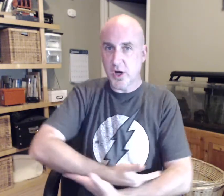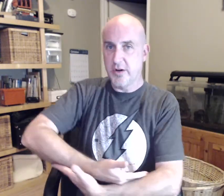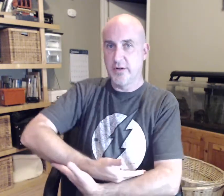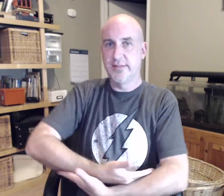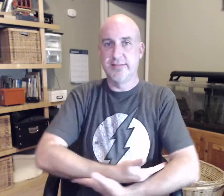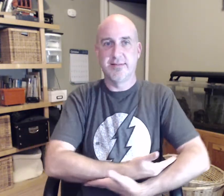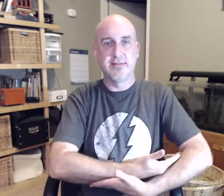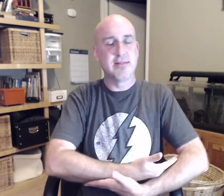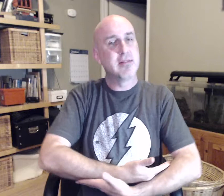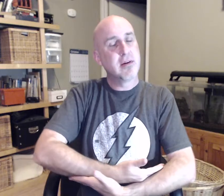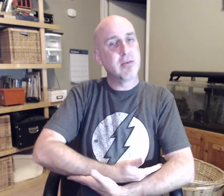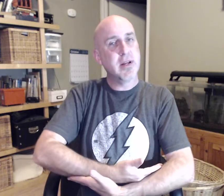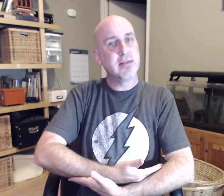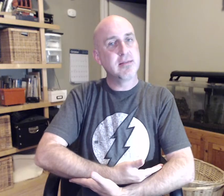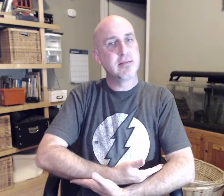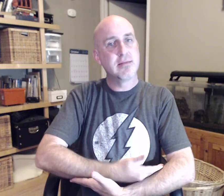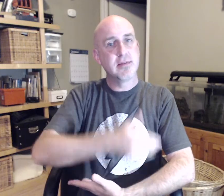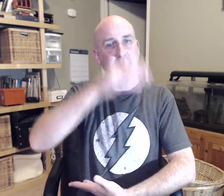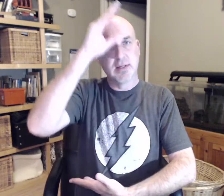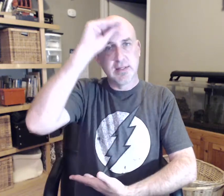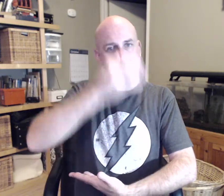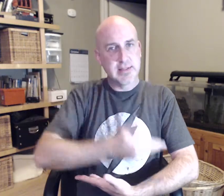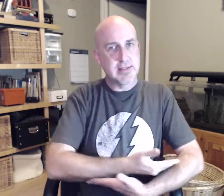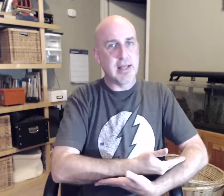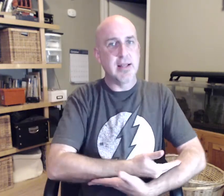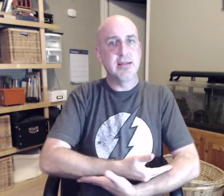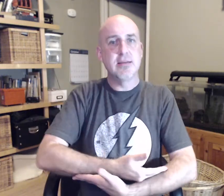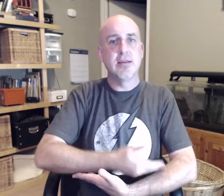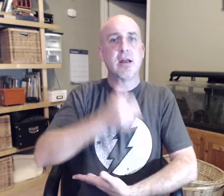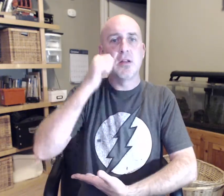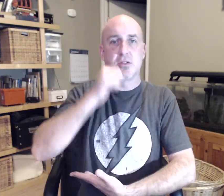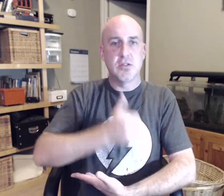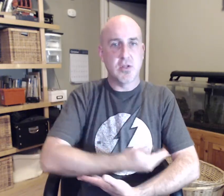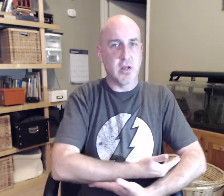daughter. All right? Son, daughter.